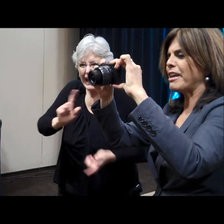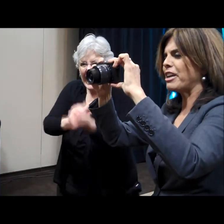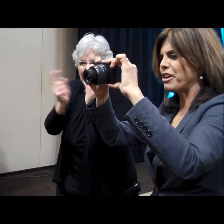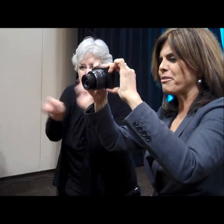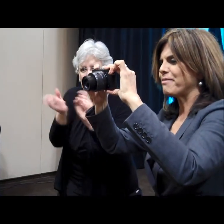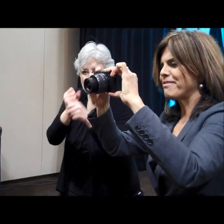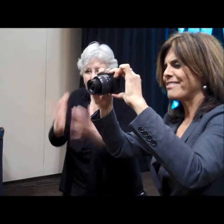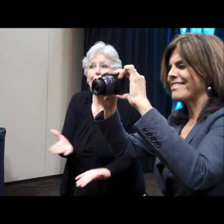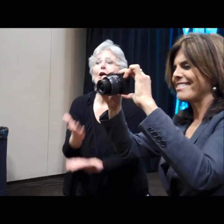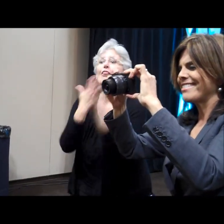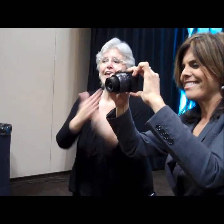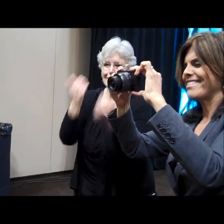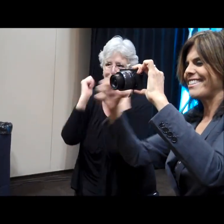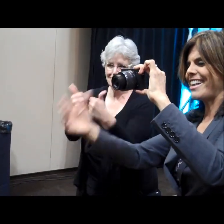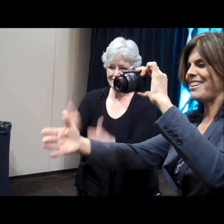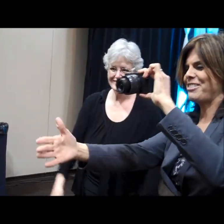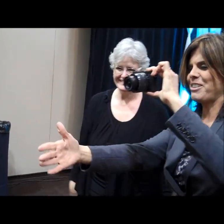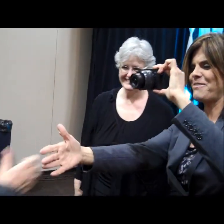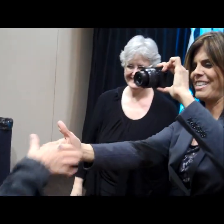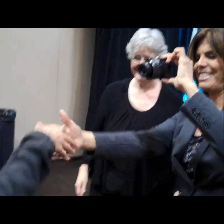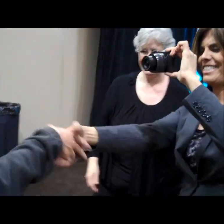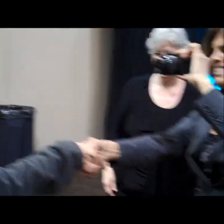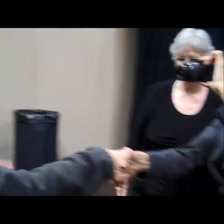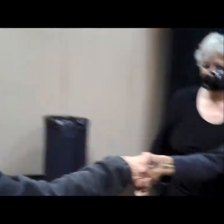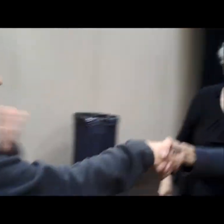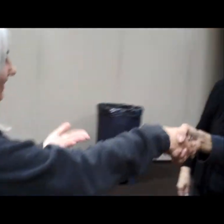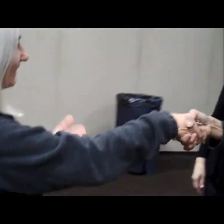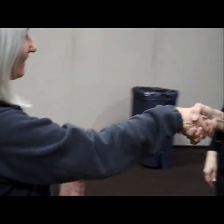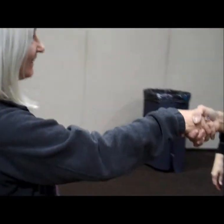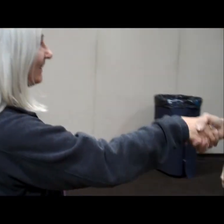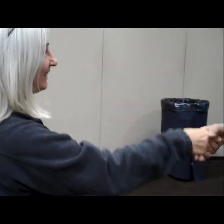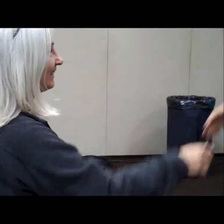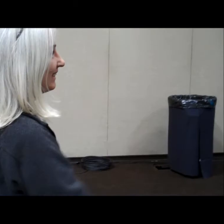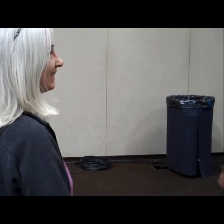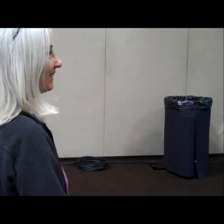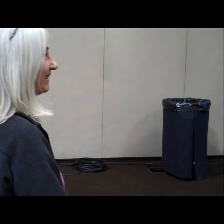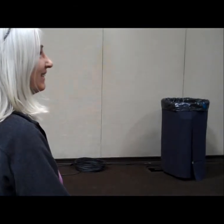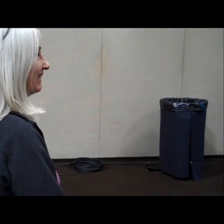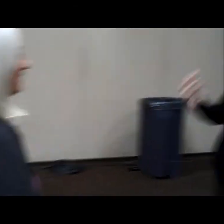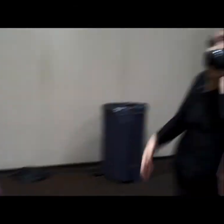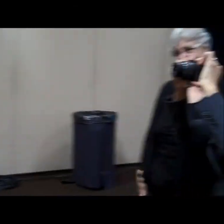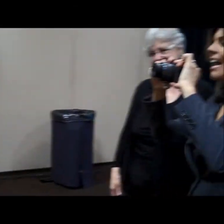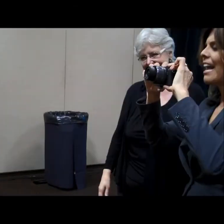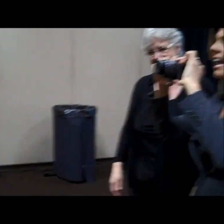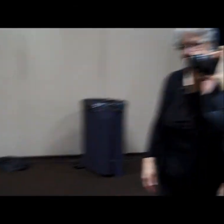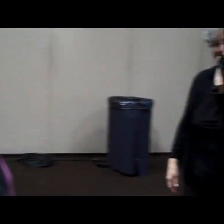maker. Thank you. Thank you so much. Thank you very much. Thank you.